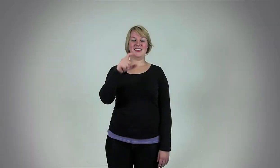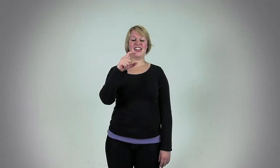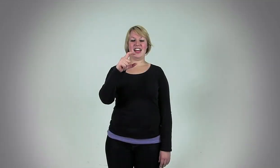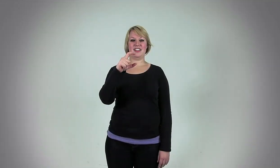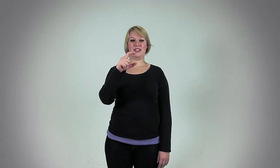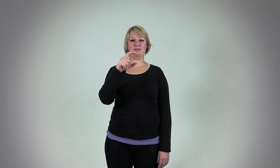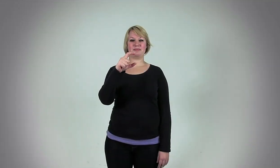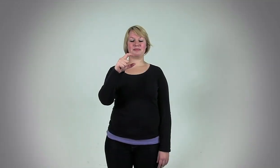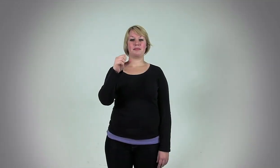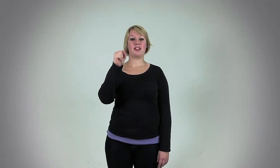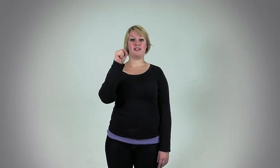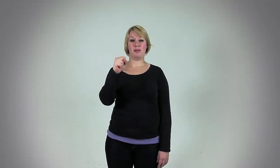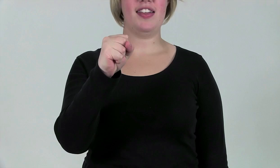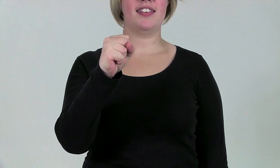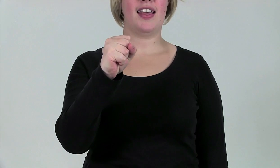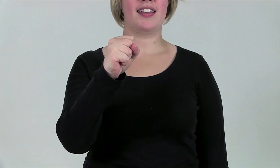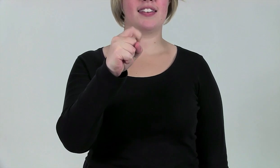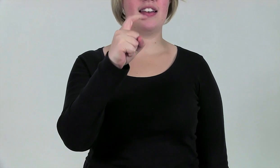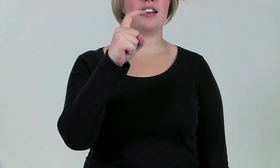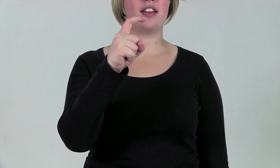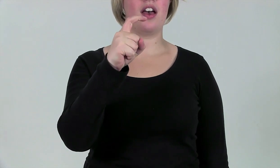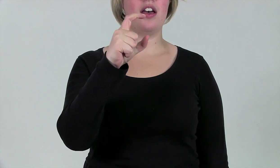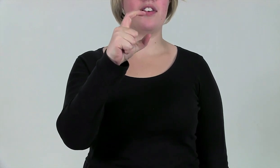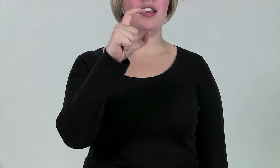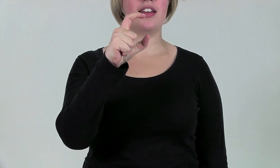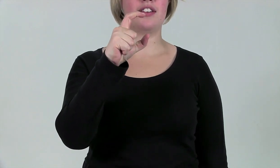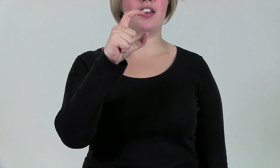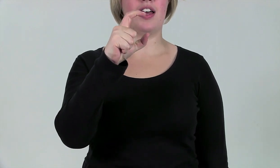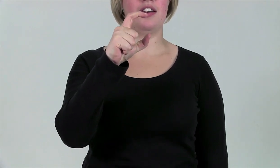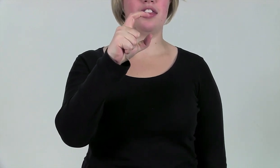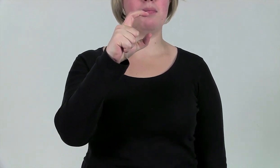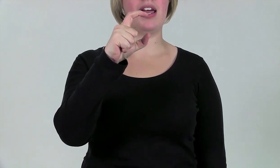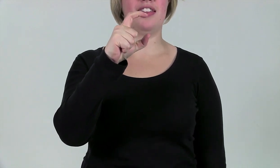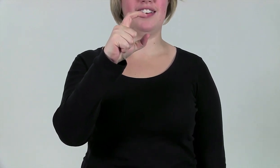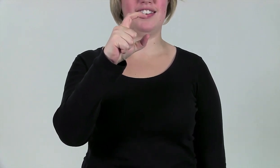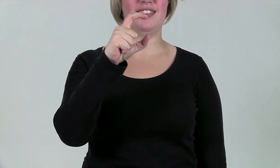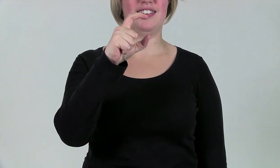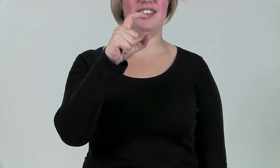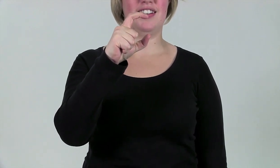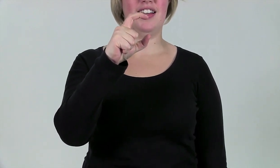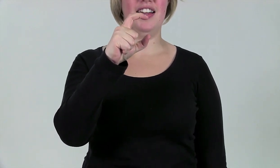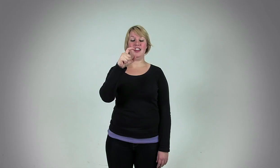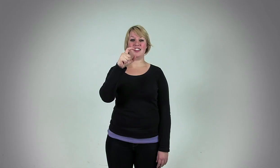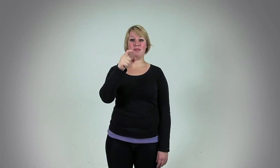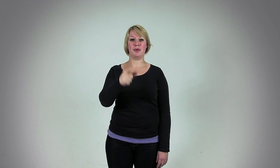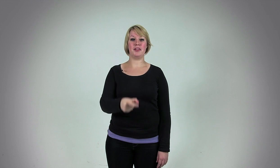C hand. From a fist, extend and curve index finger and thumb like this. An example